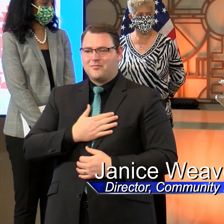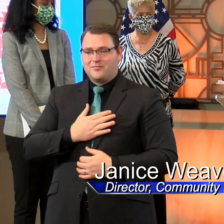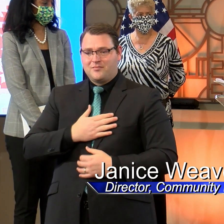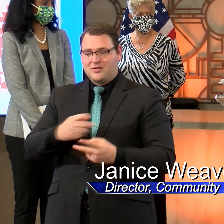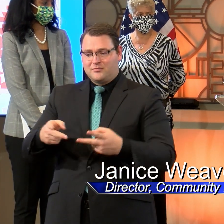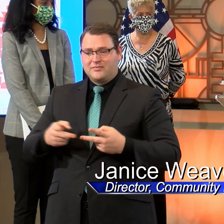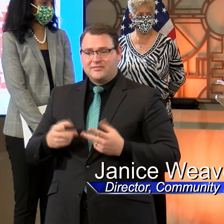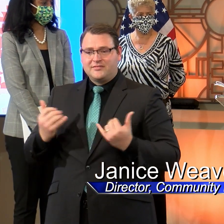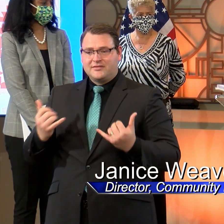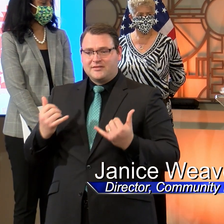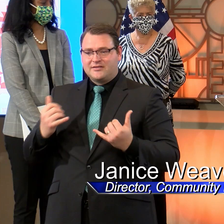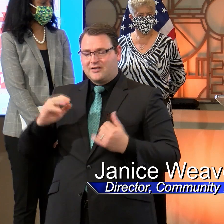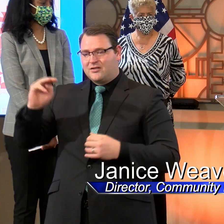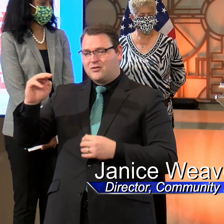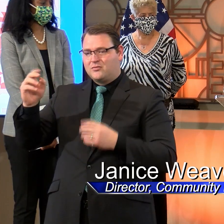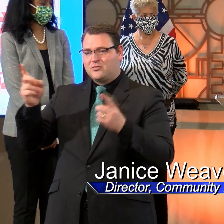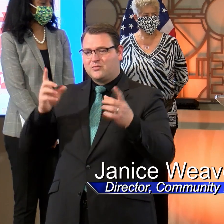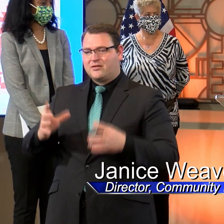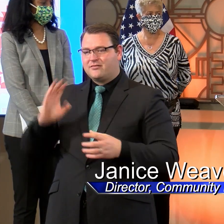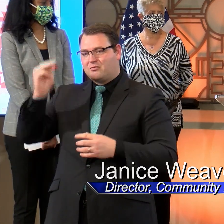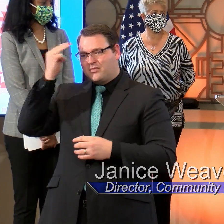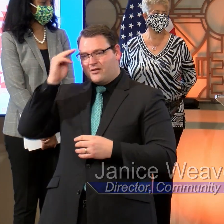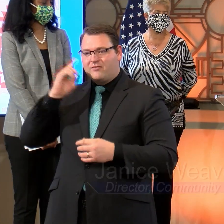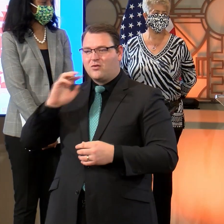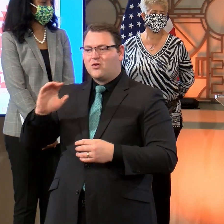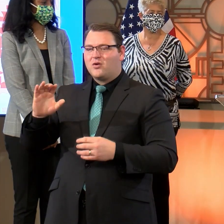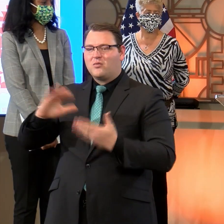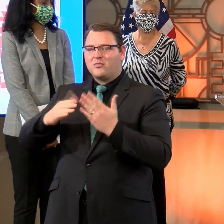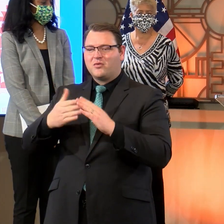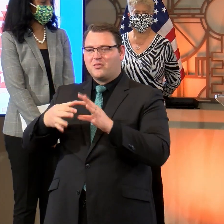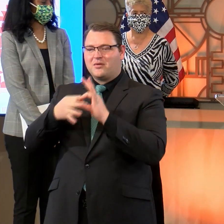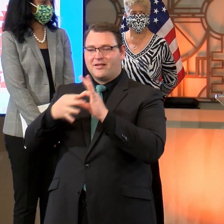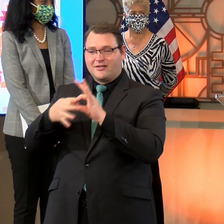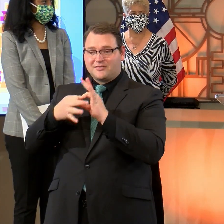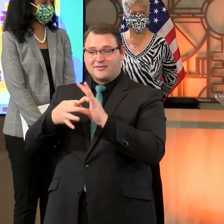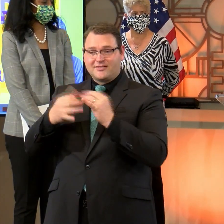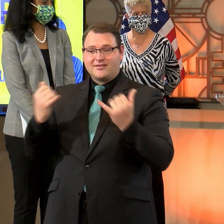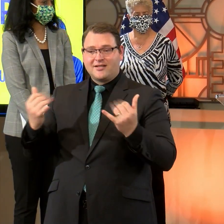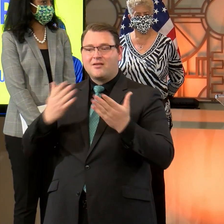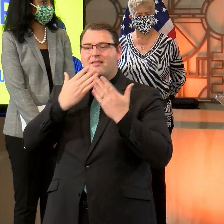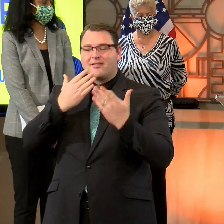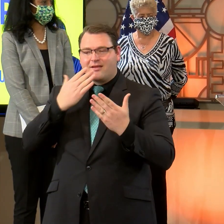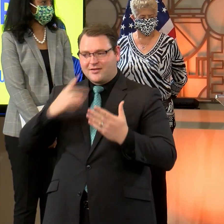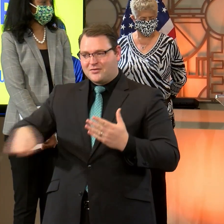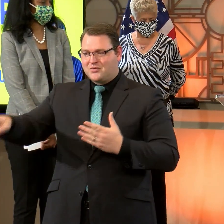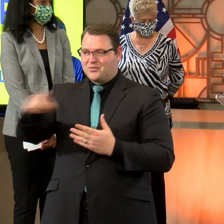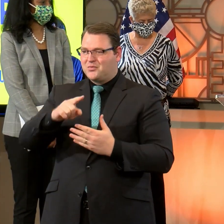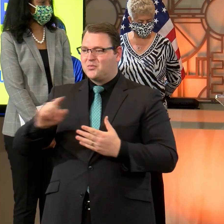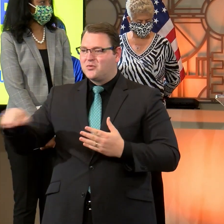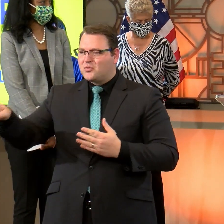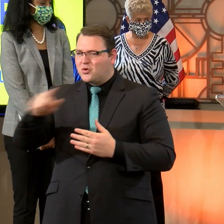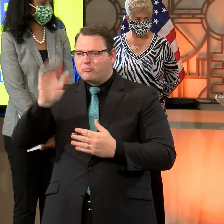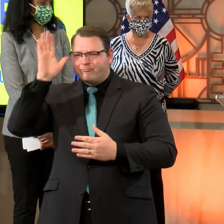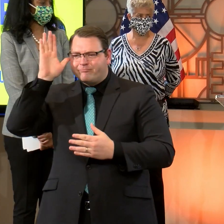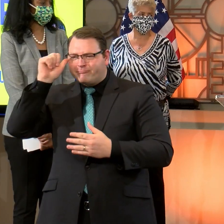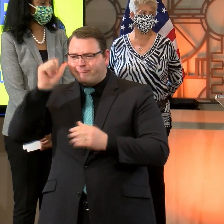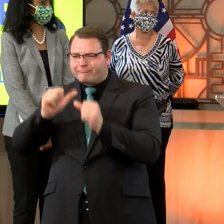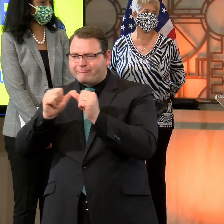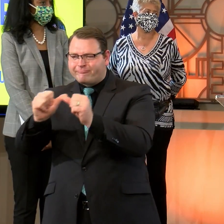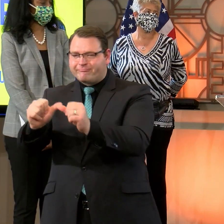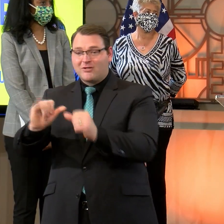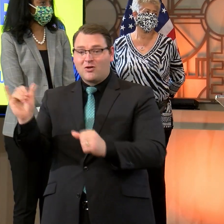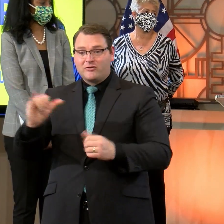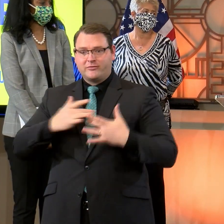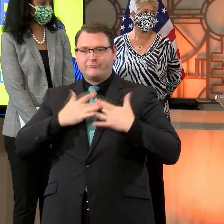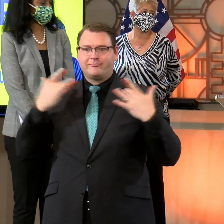of the Mayor's Office of Community Relations. I want to thank Houstonians for their resiliency and generosity.